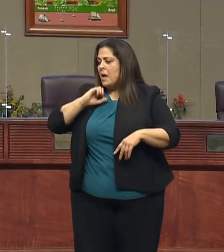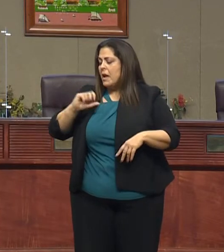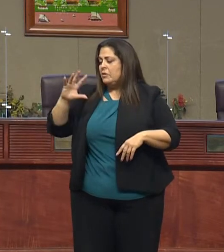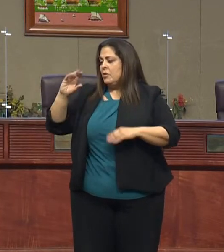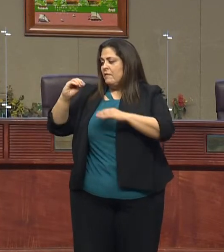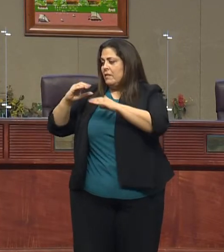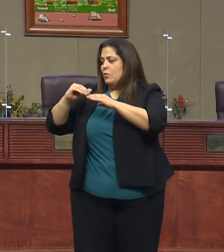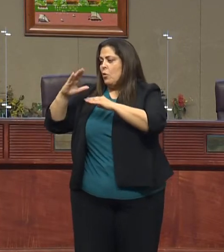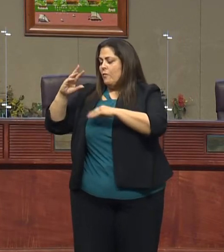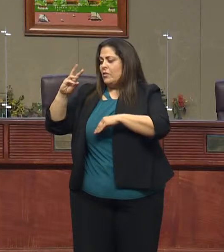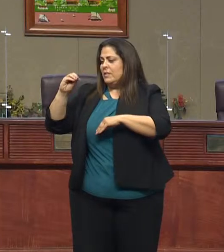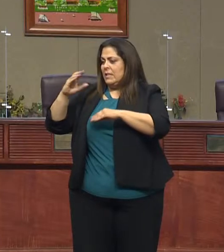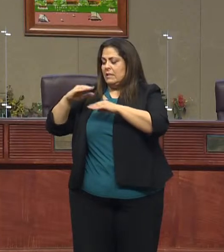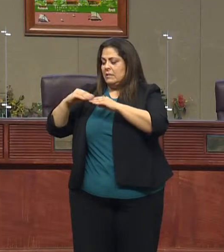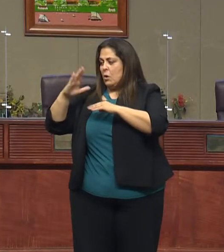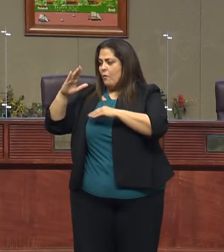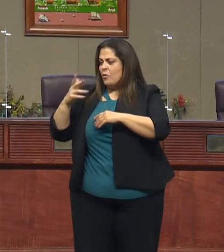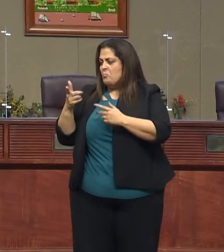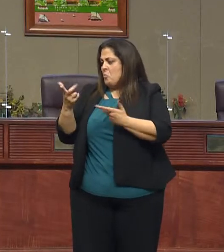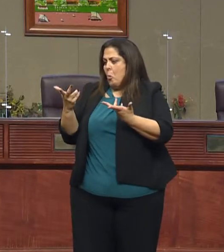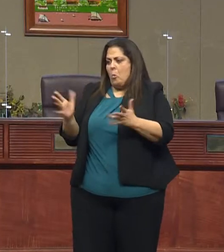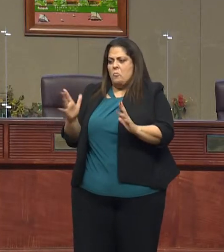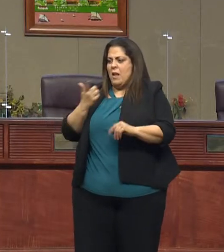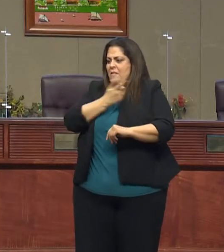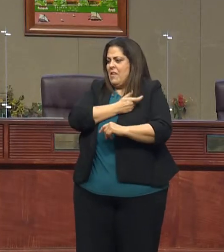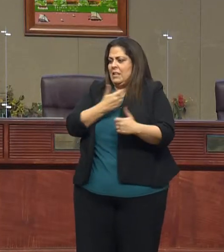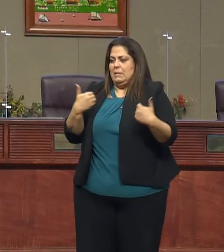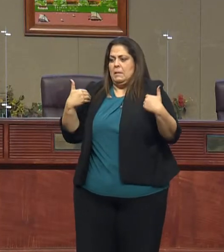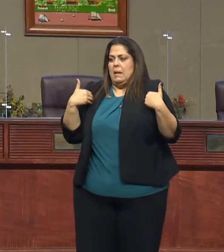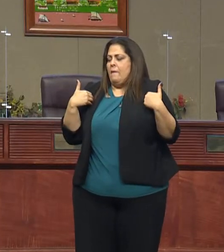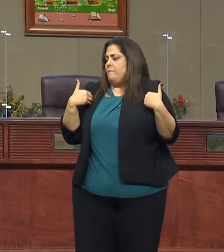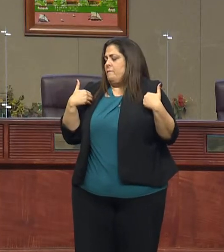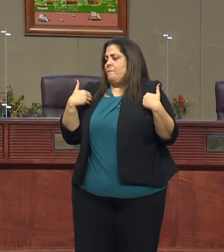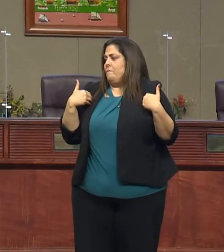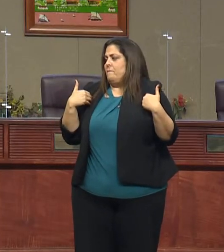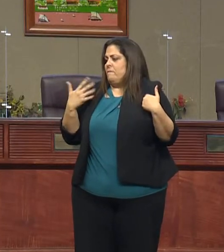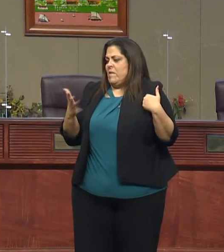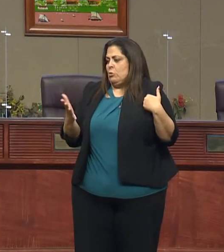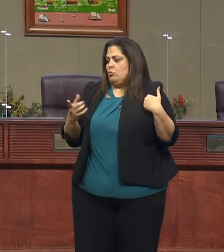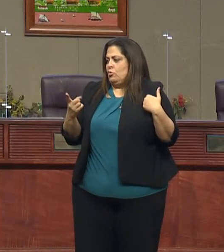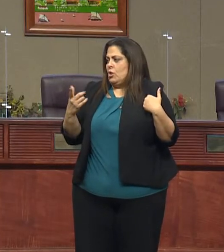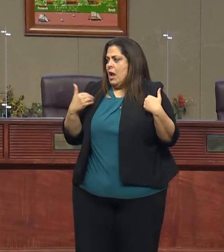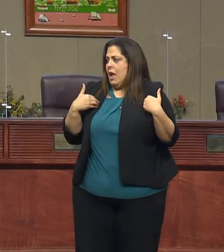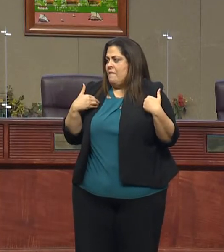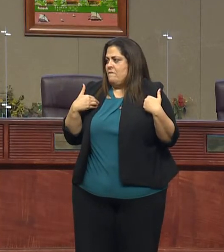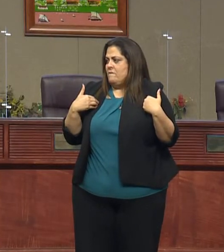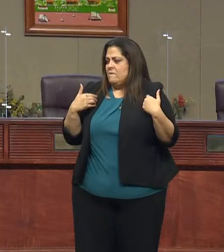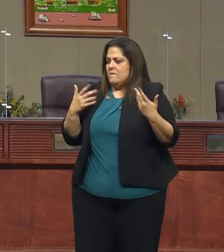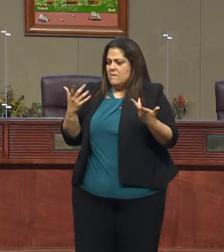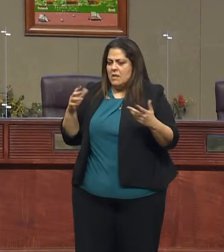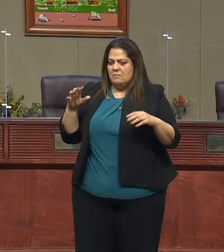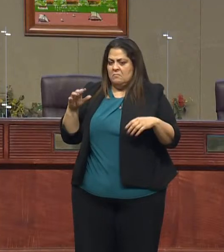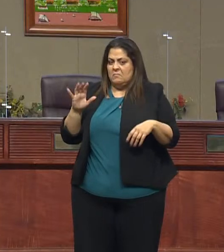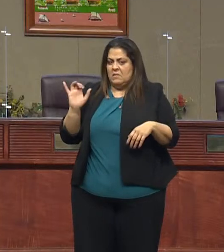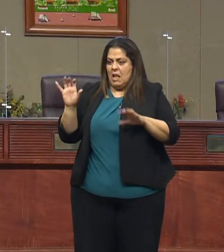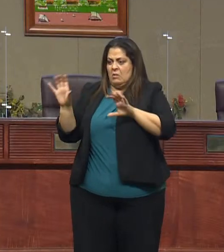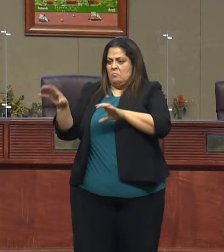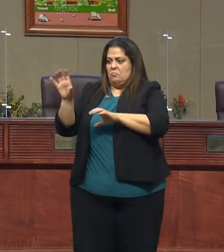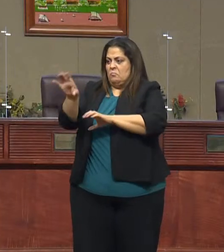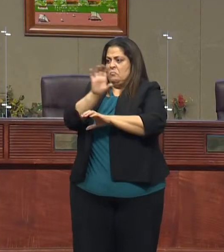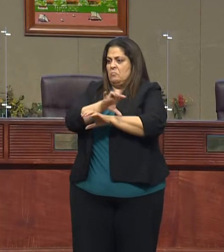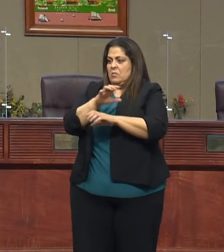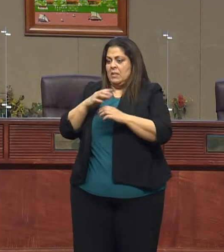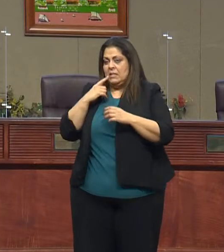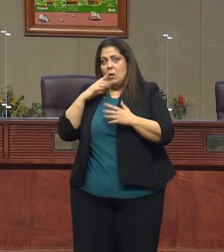plus having already been received vaccines within their respective counties at